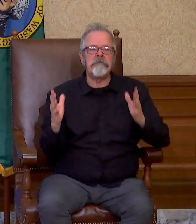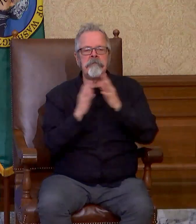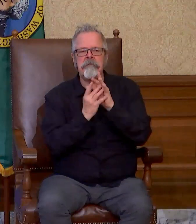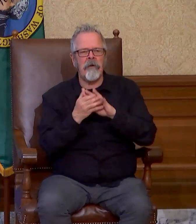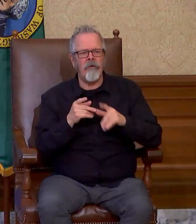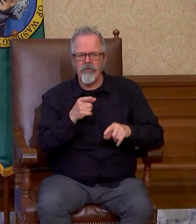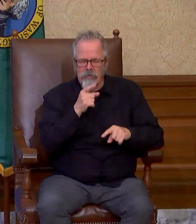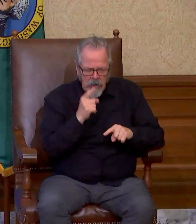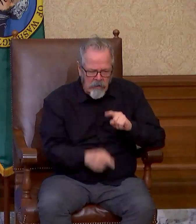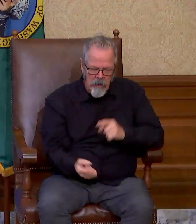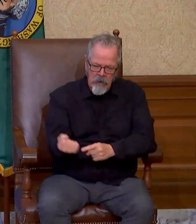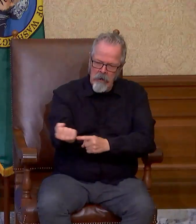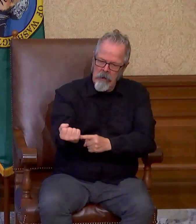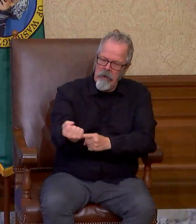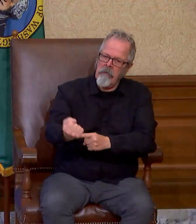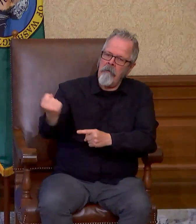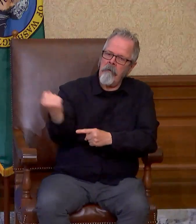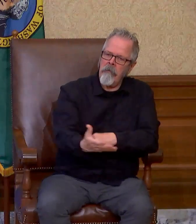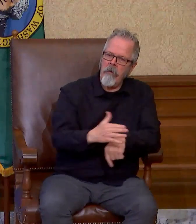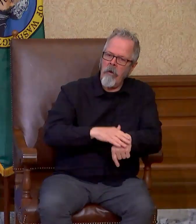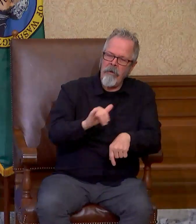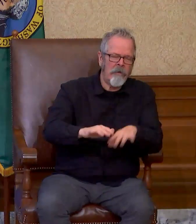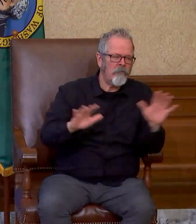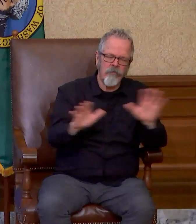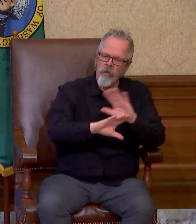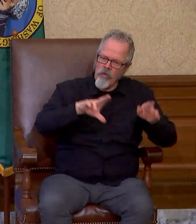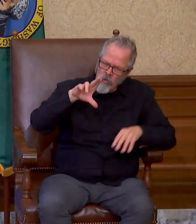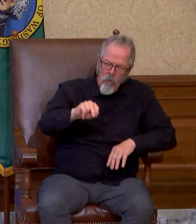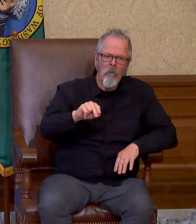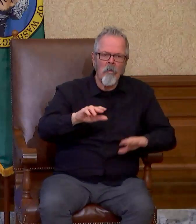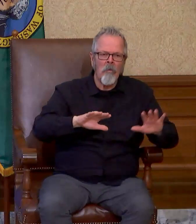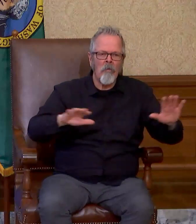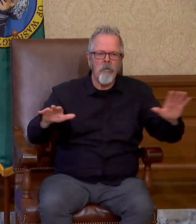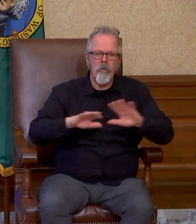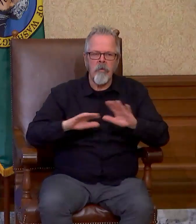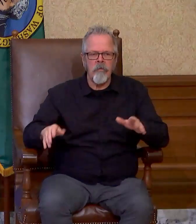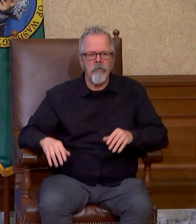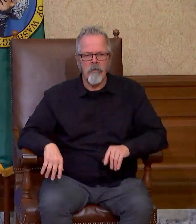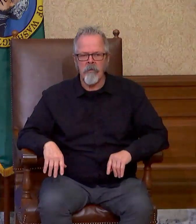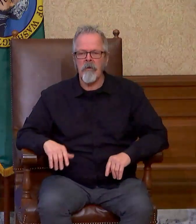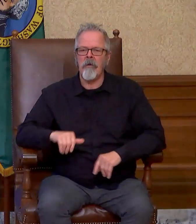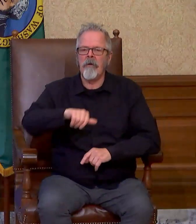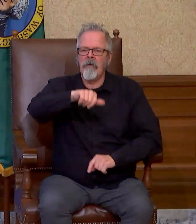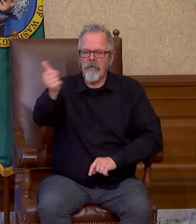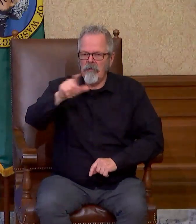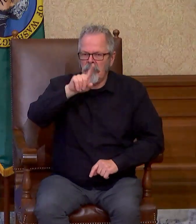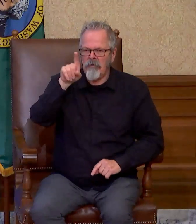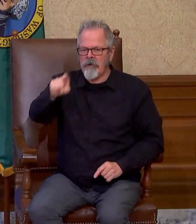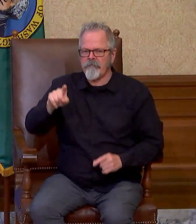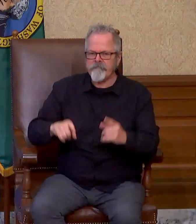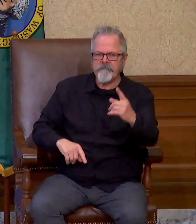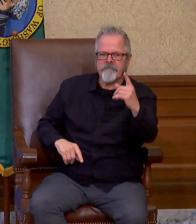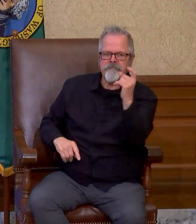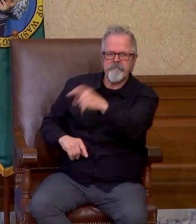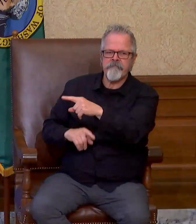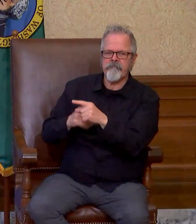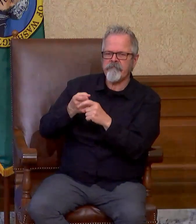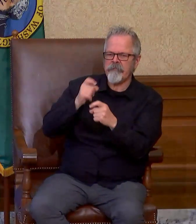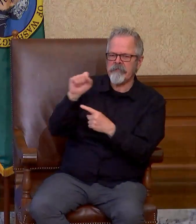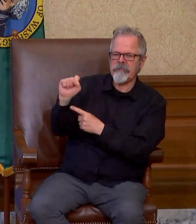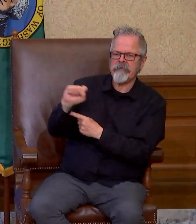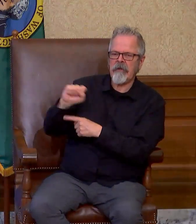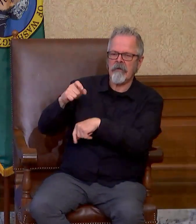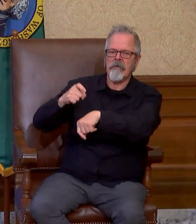You have given some specific metrics on things like the number of testing you want to see for things to open back up. But what